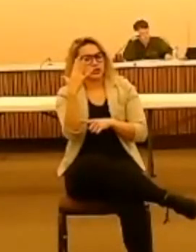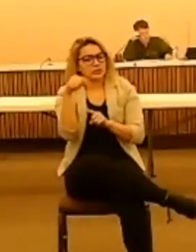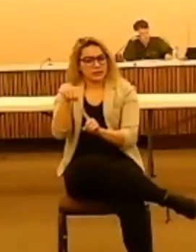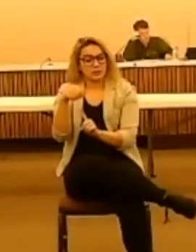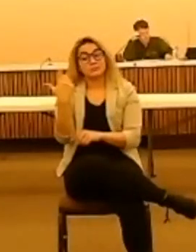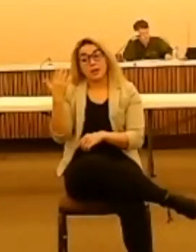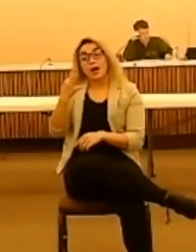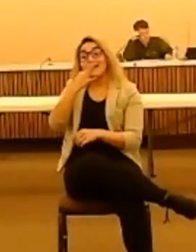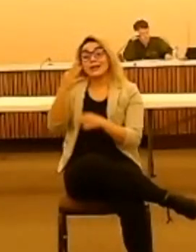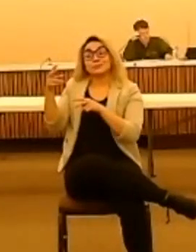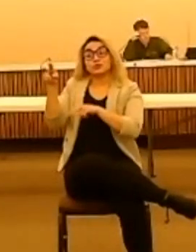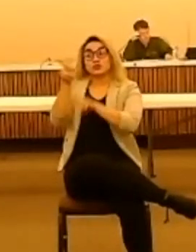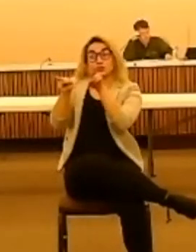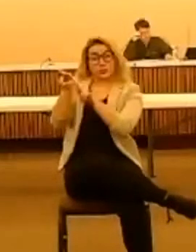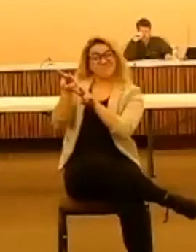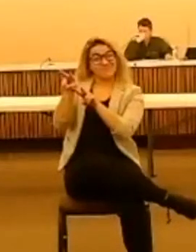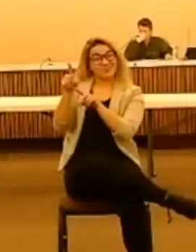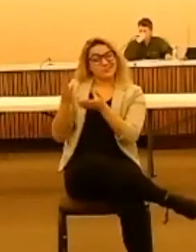down.